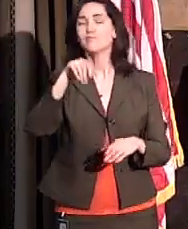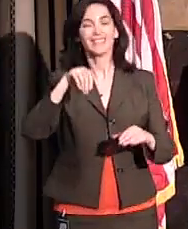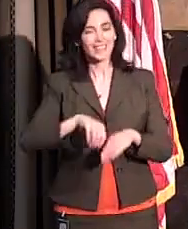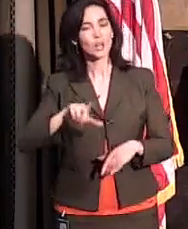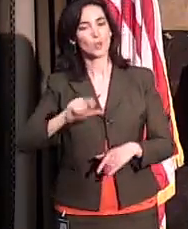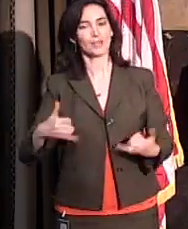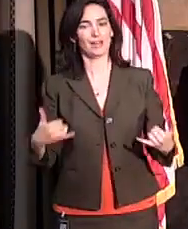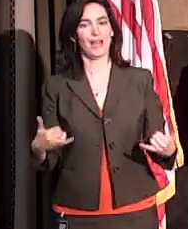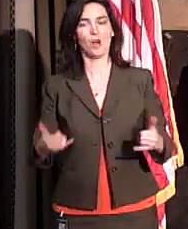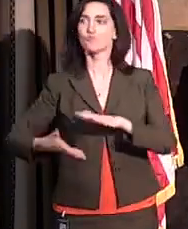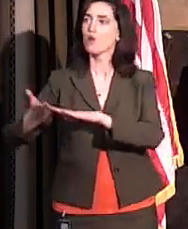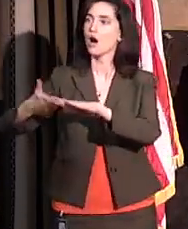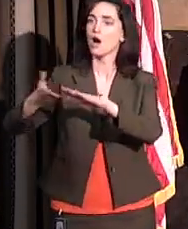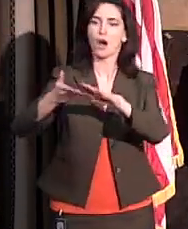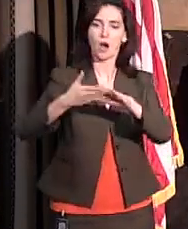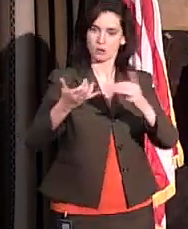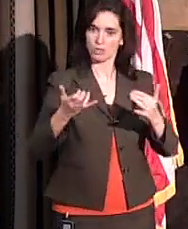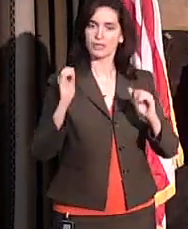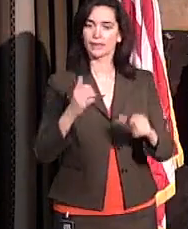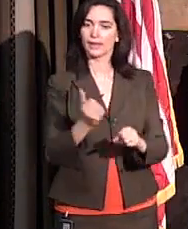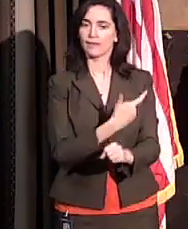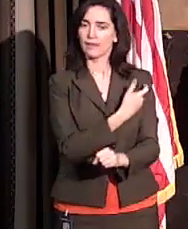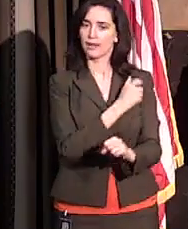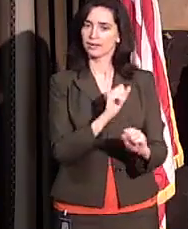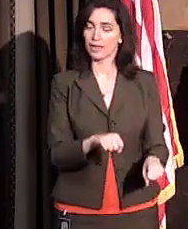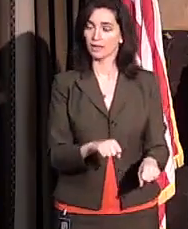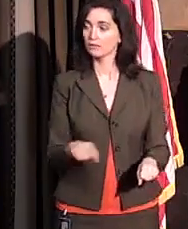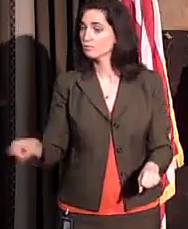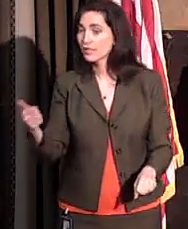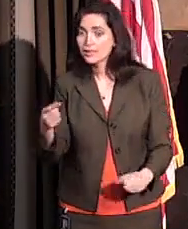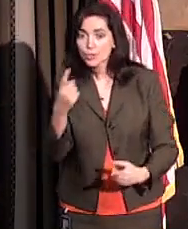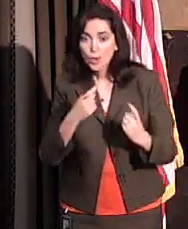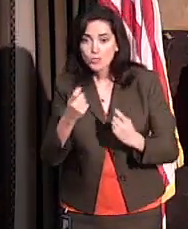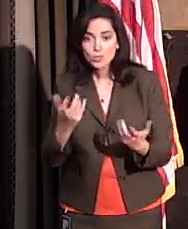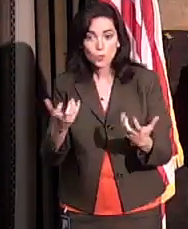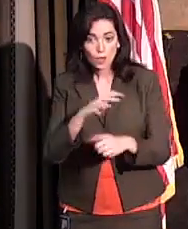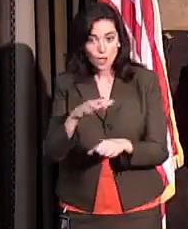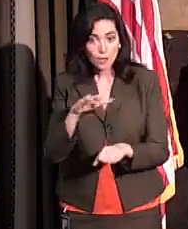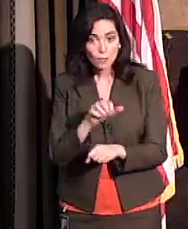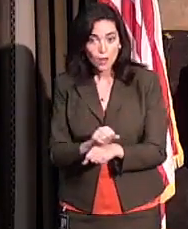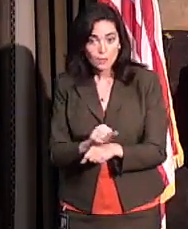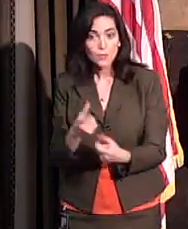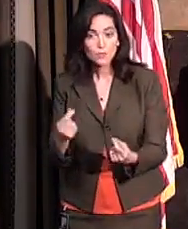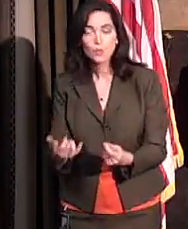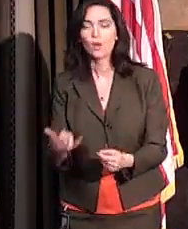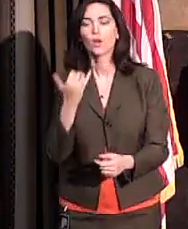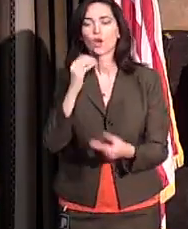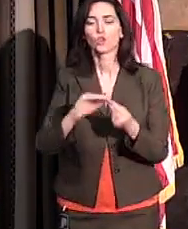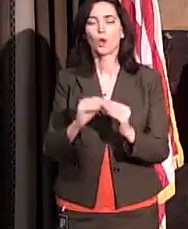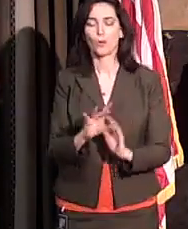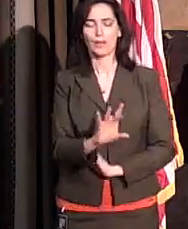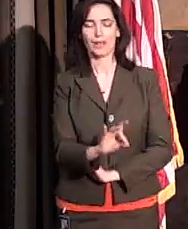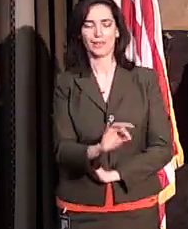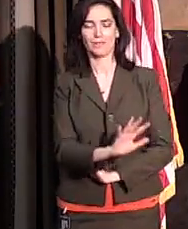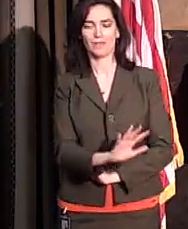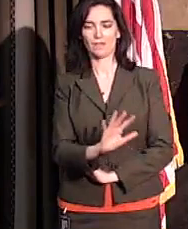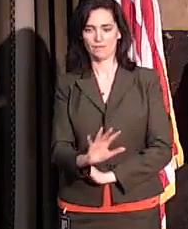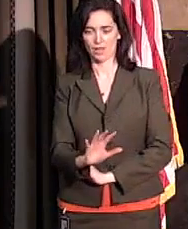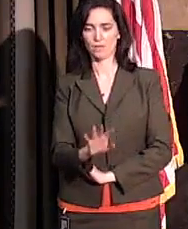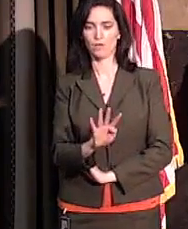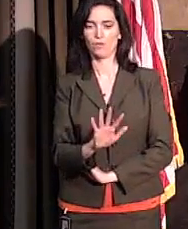Louisiana today where people can get their vaccine. If you have questions or need to make an appointment, you can call